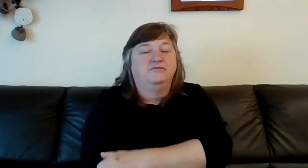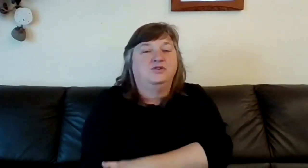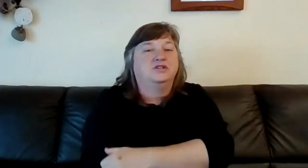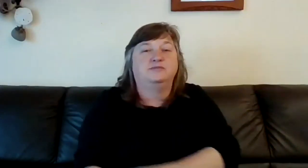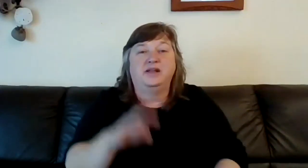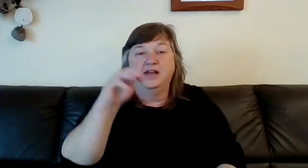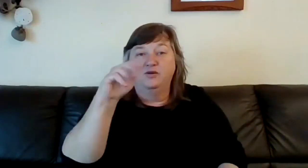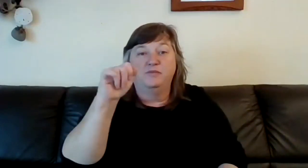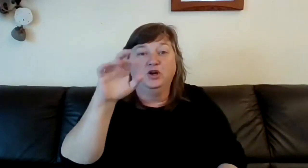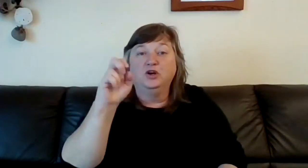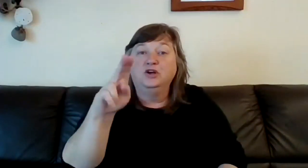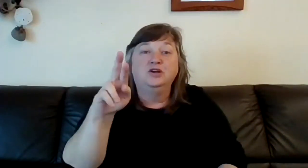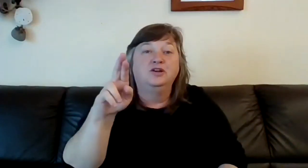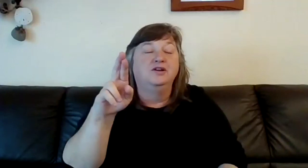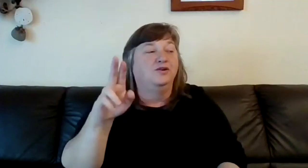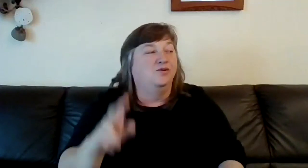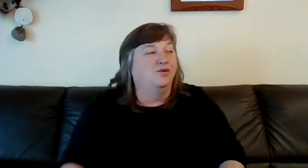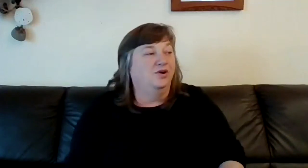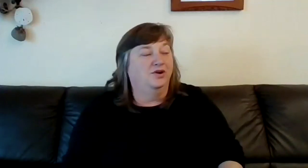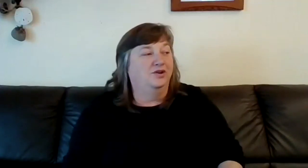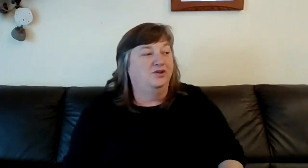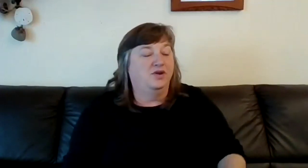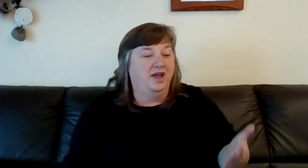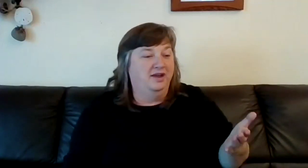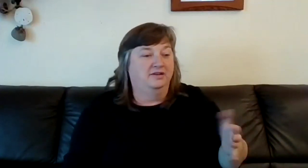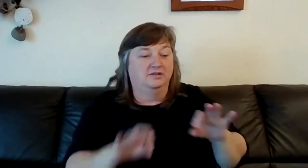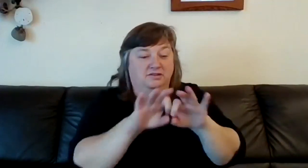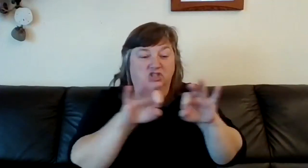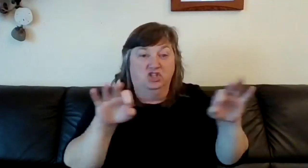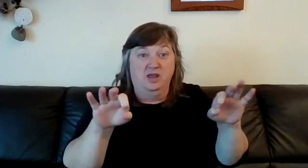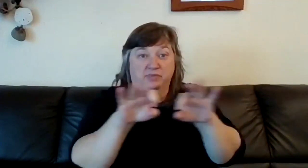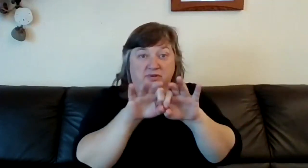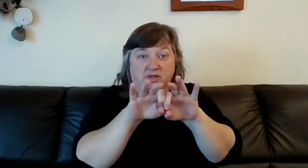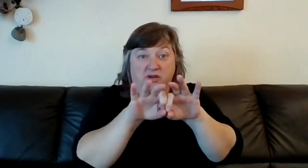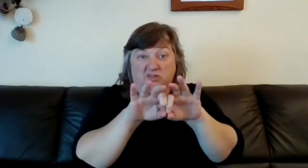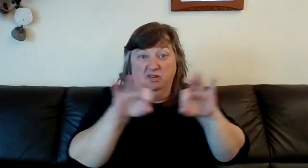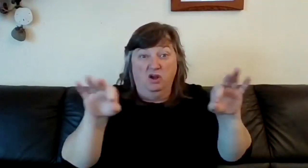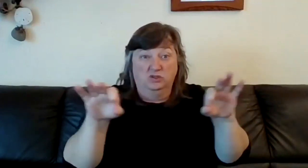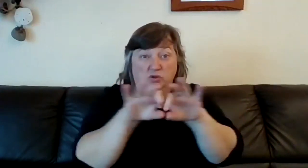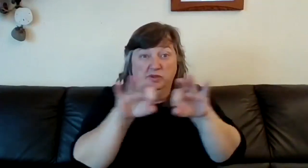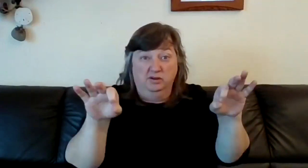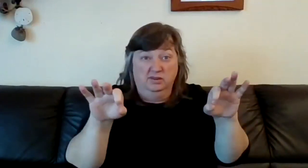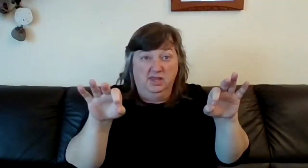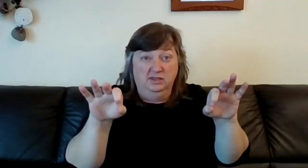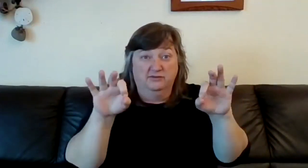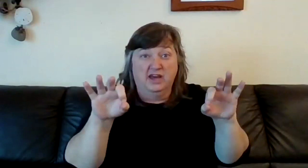you can spell out marker, or you can, the shape, you know, it's a long tubular thing, it's